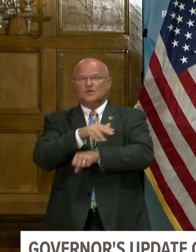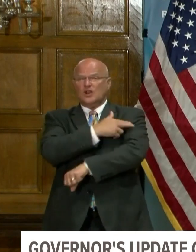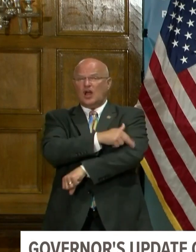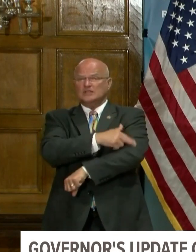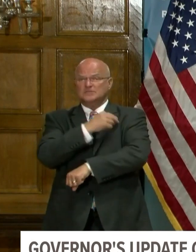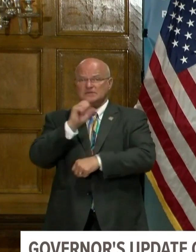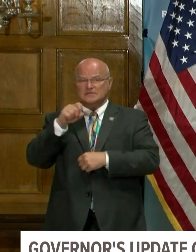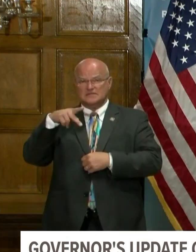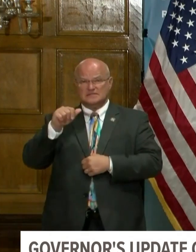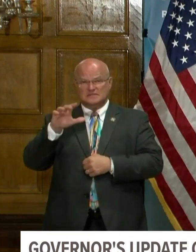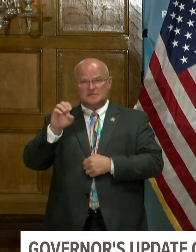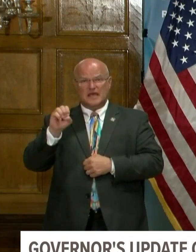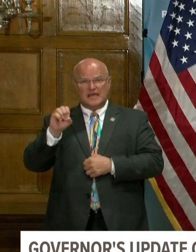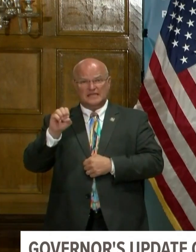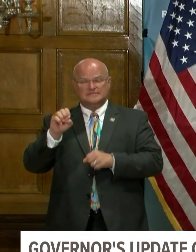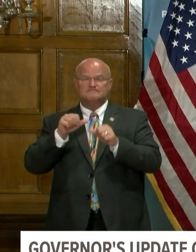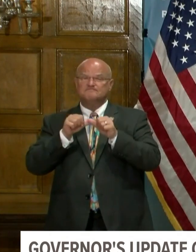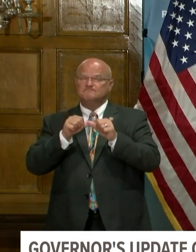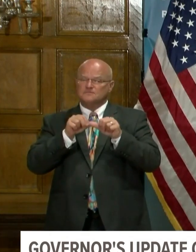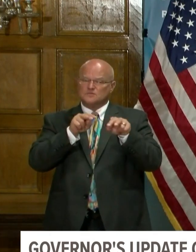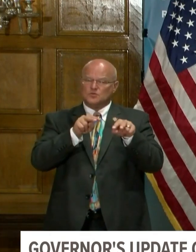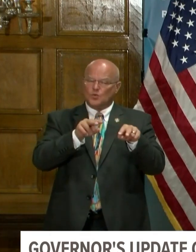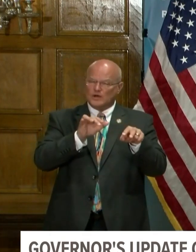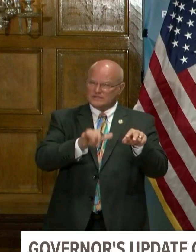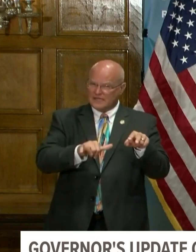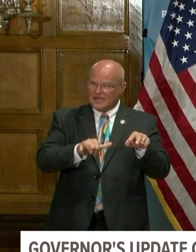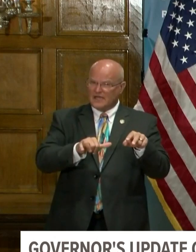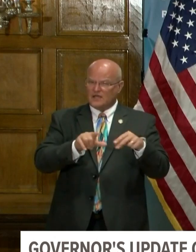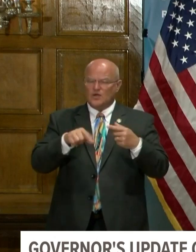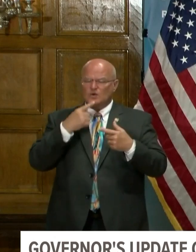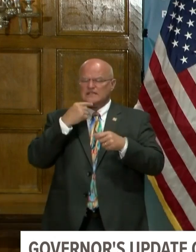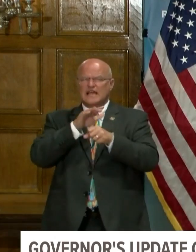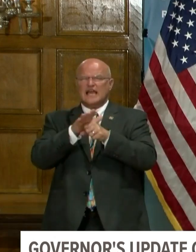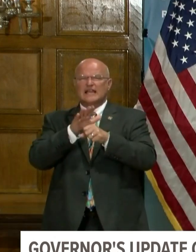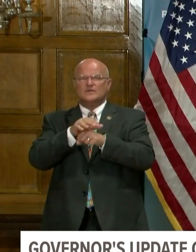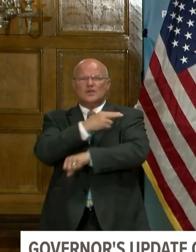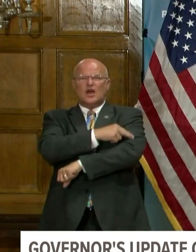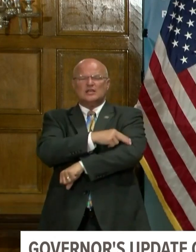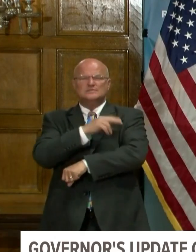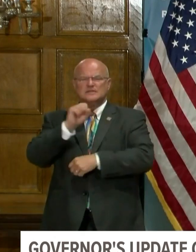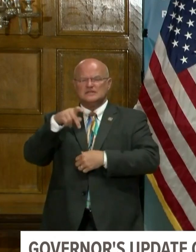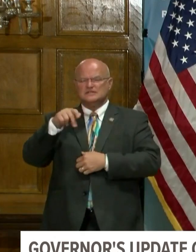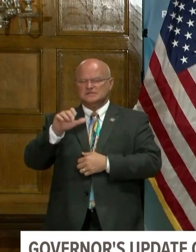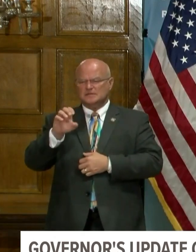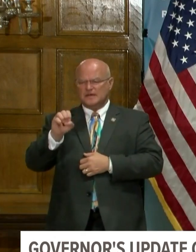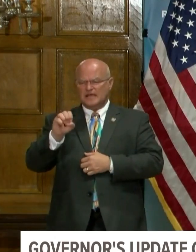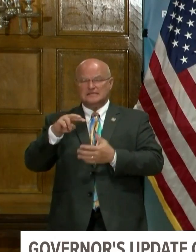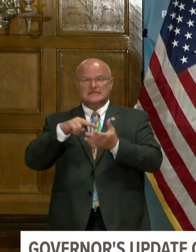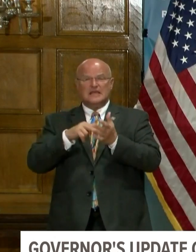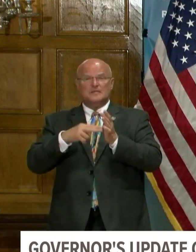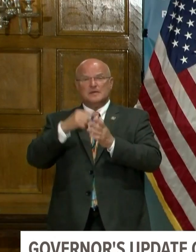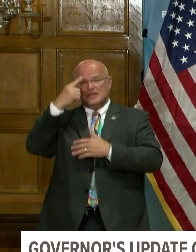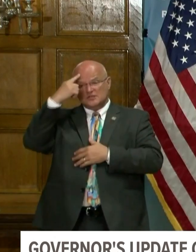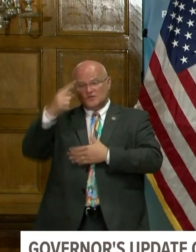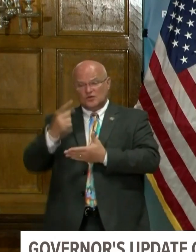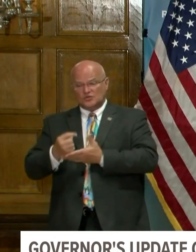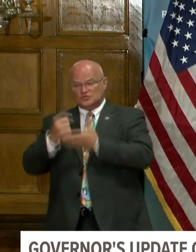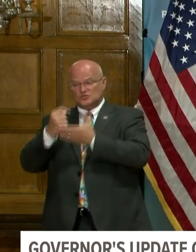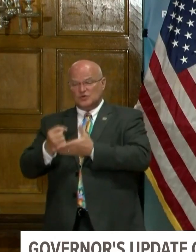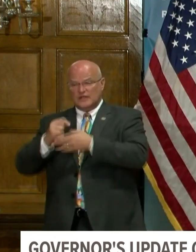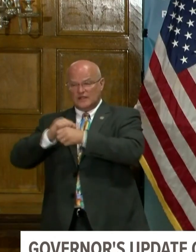hospital space. We continue to watch that. And when we say adequate hospital space, that is both for treating